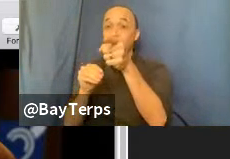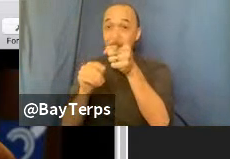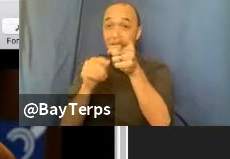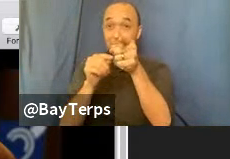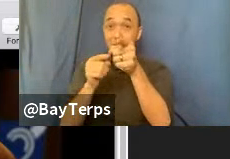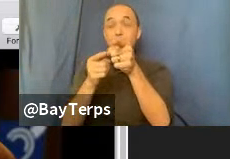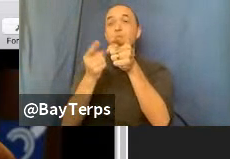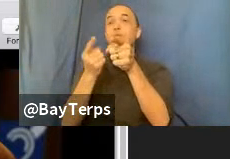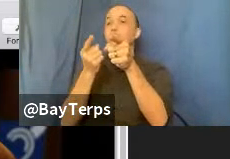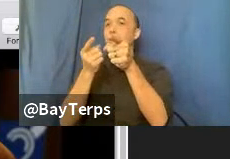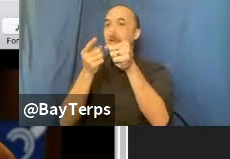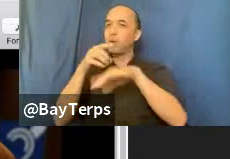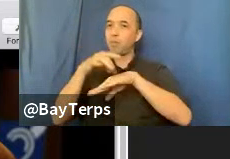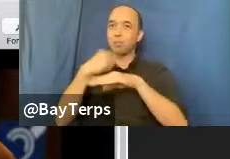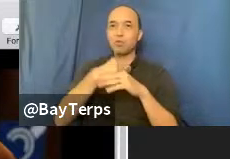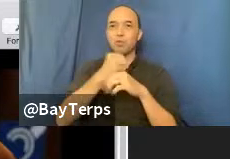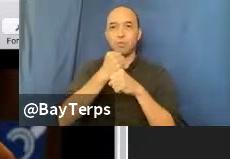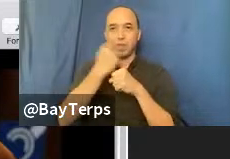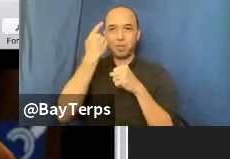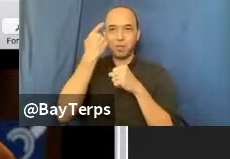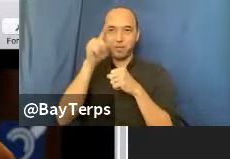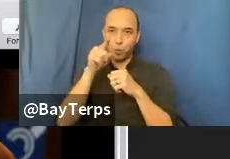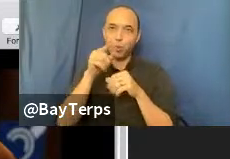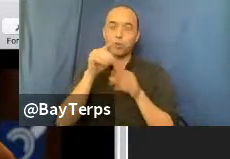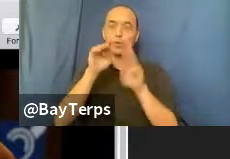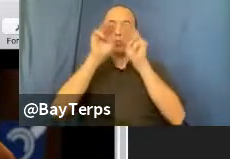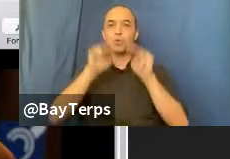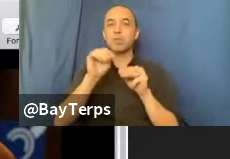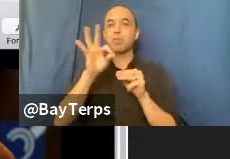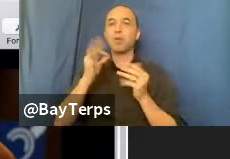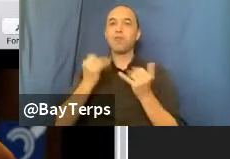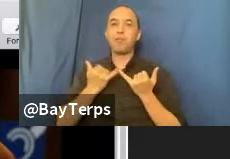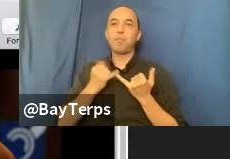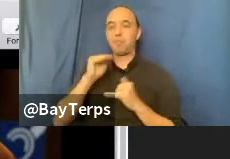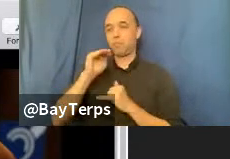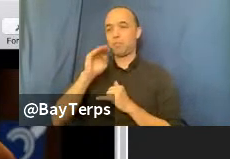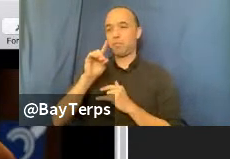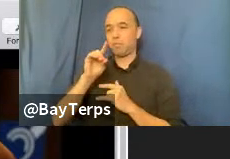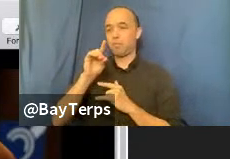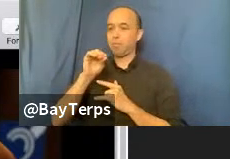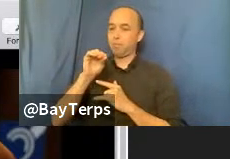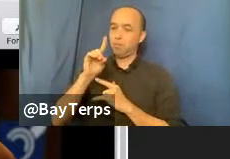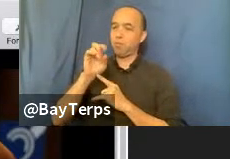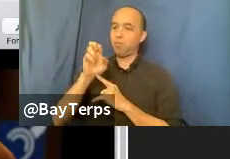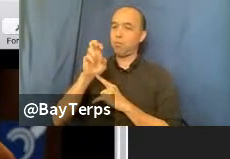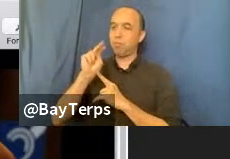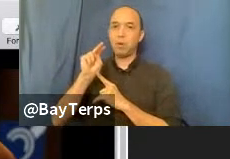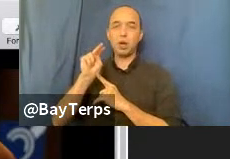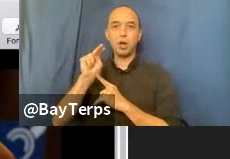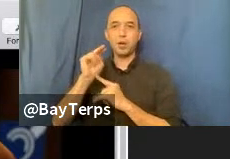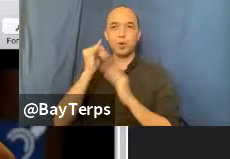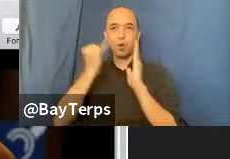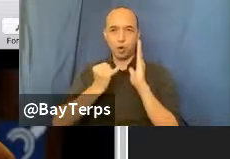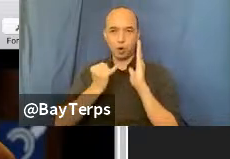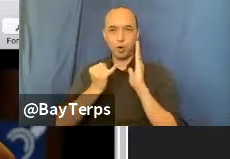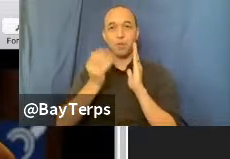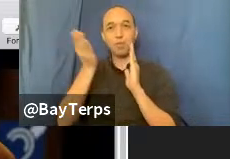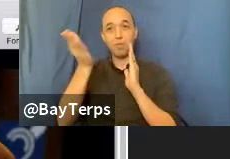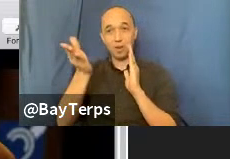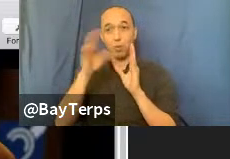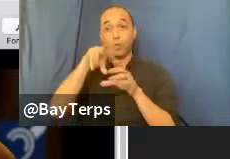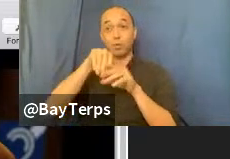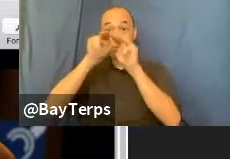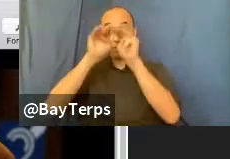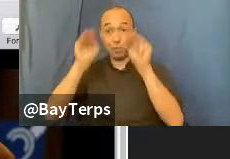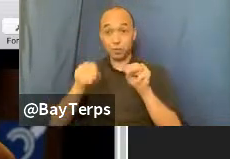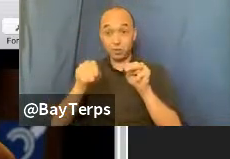York City, based on paintings in their permanent collection or that were on special exhibition